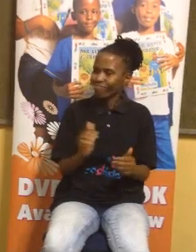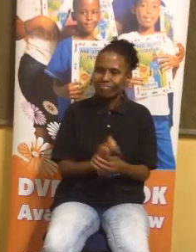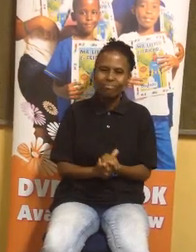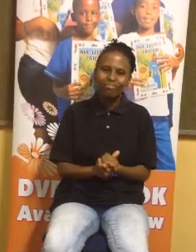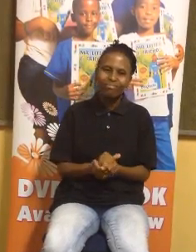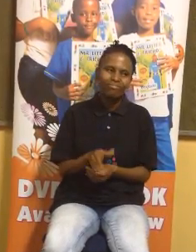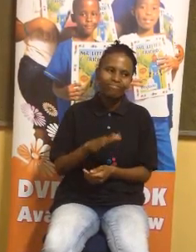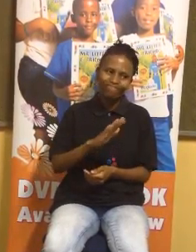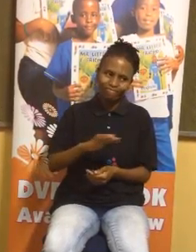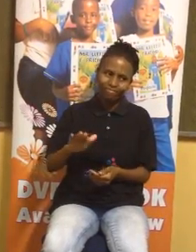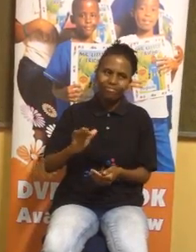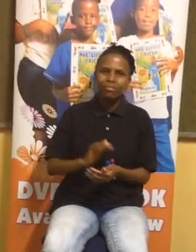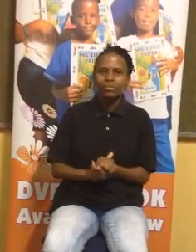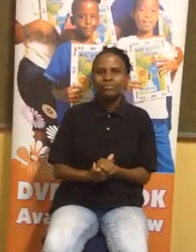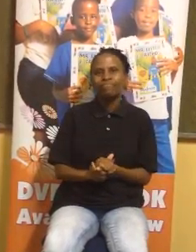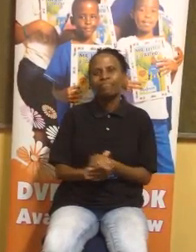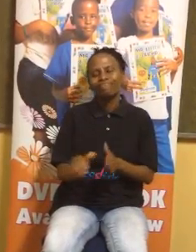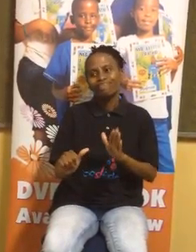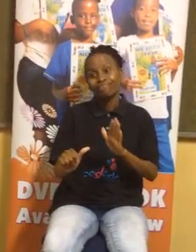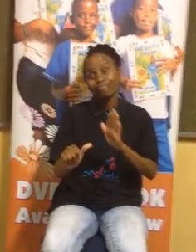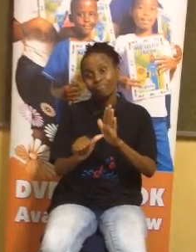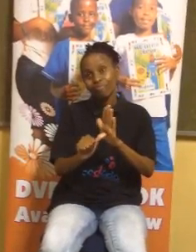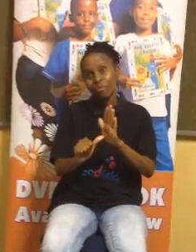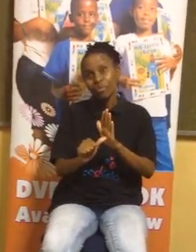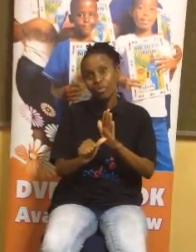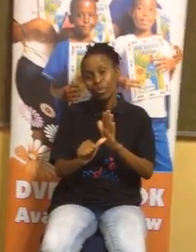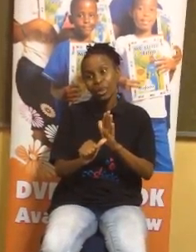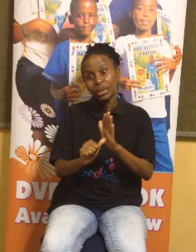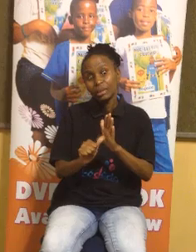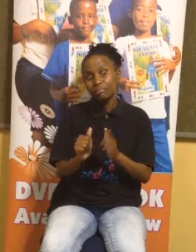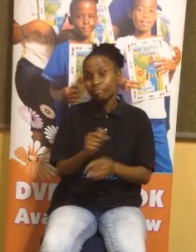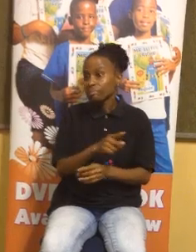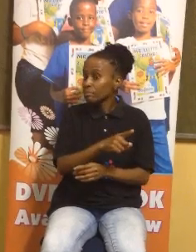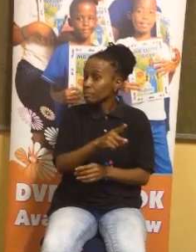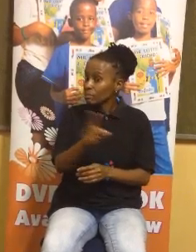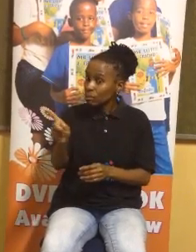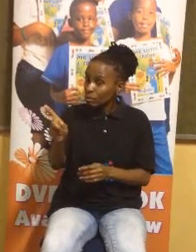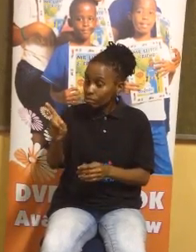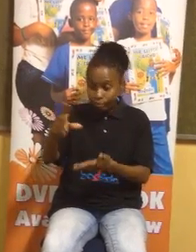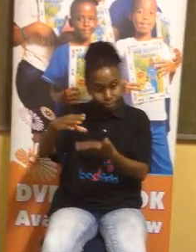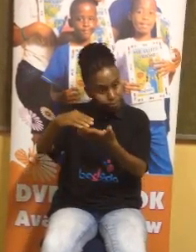It is important for you to learn about protecting your environment